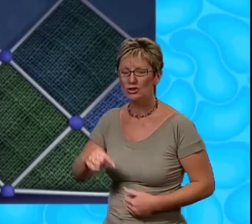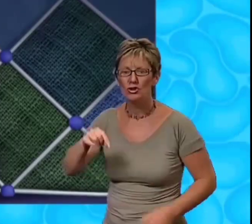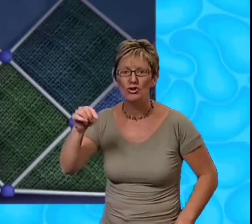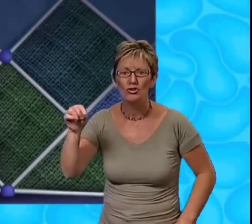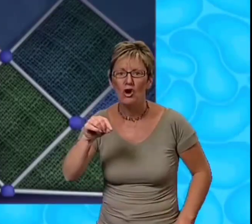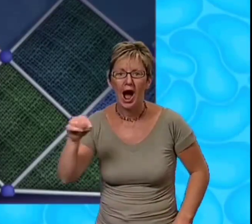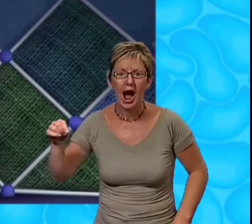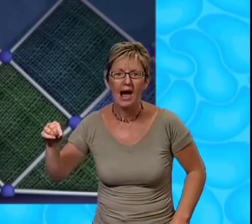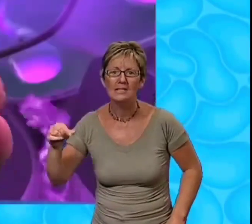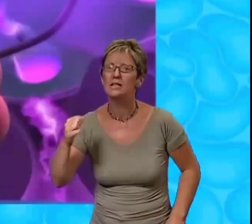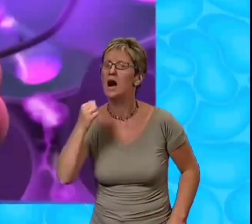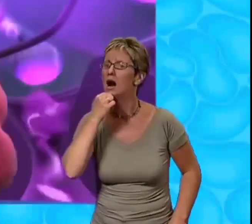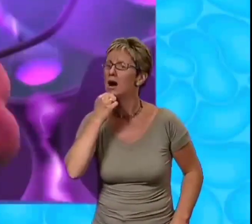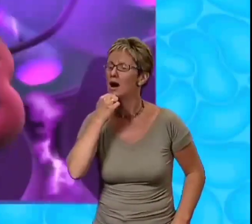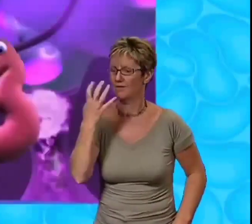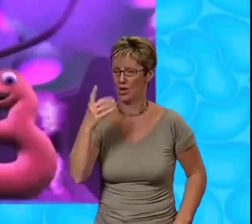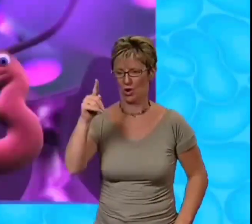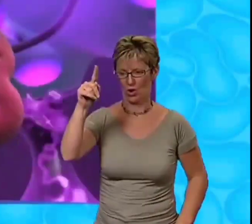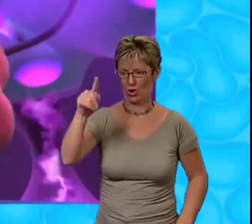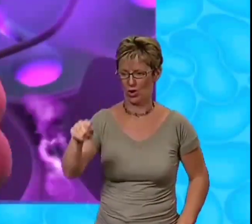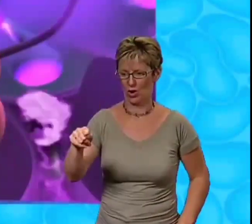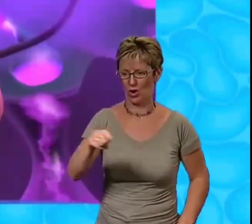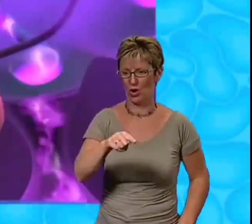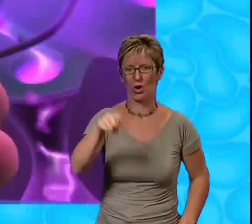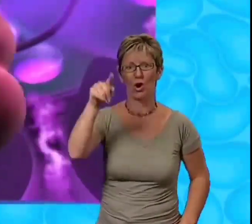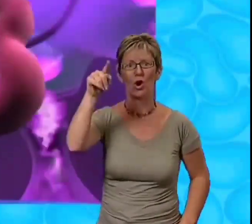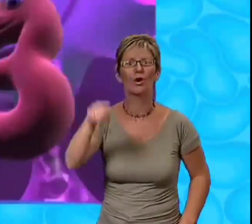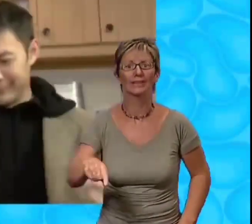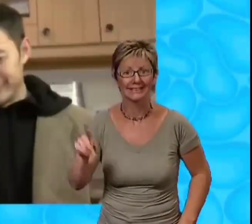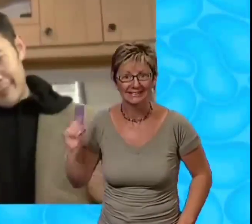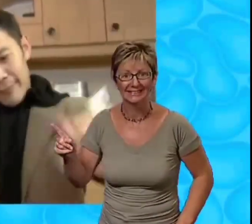Right, next number four. Right, the number four.